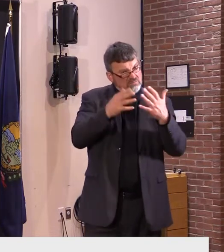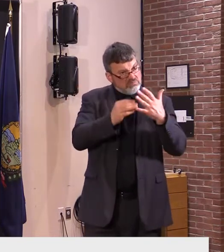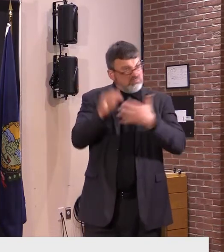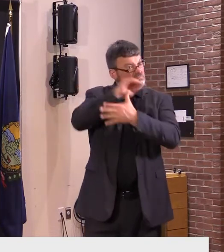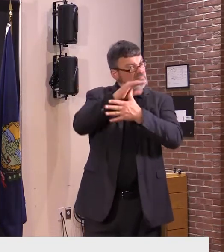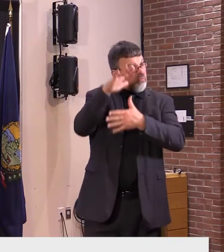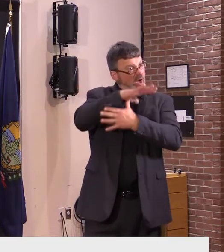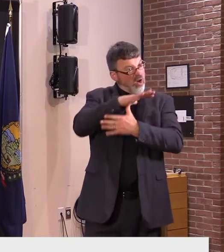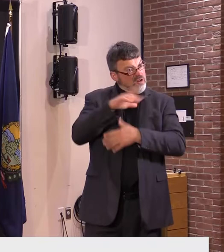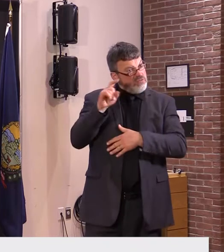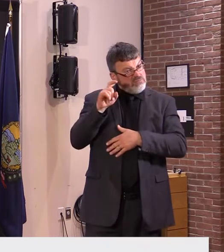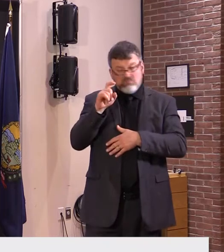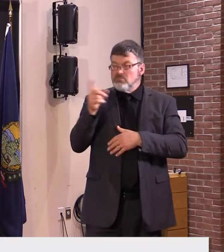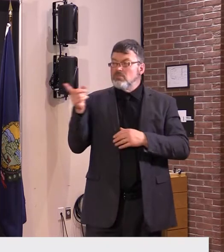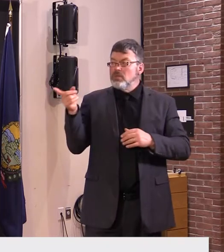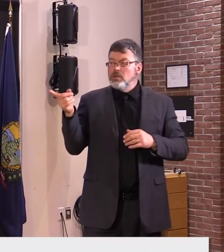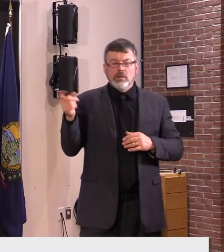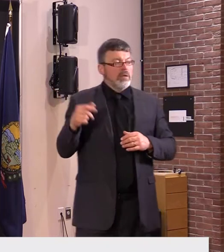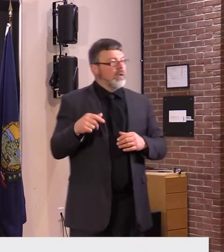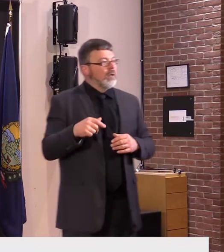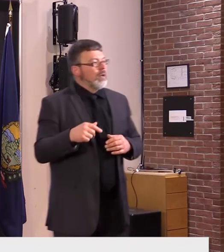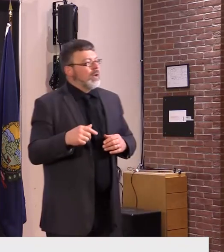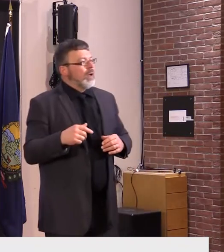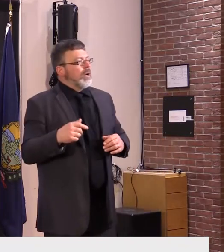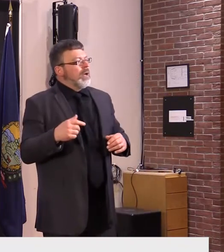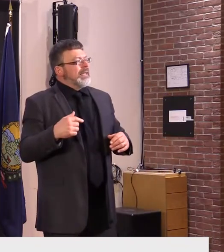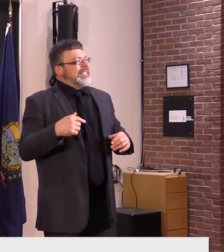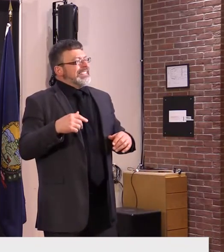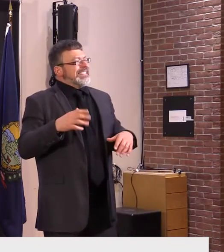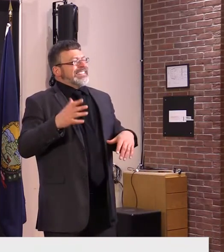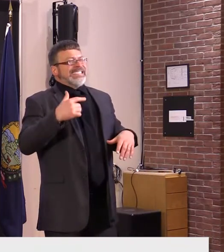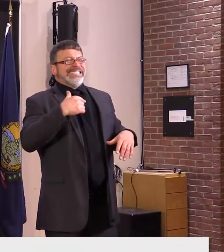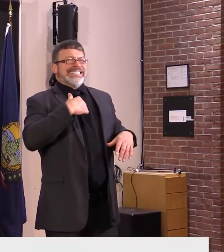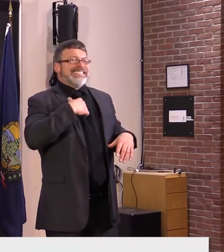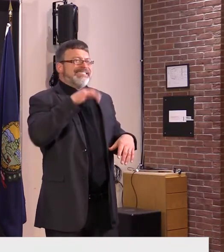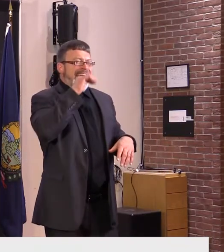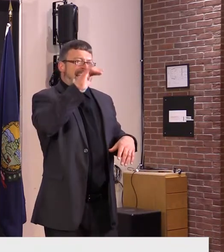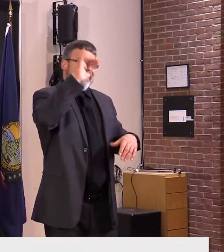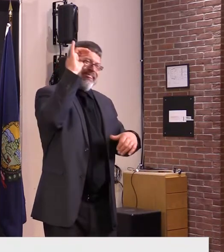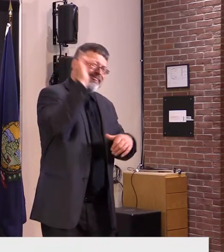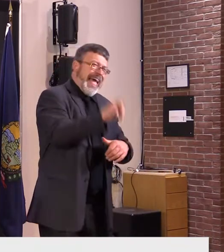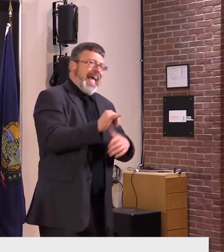Not in that form, not as a universal plan, but again,